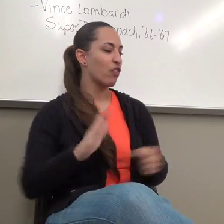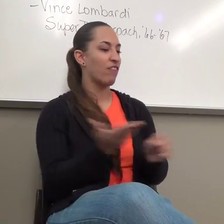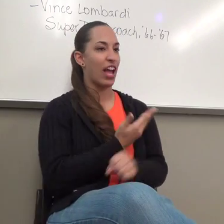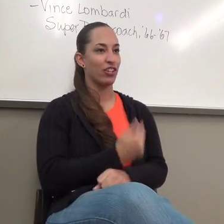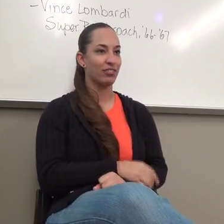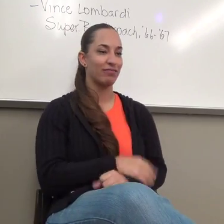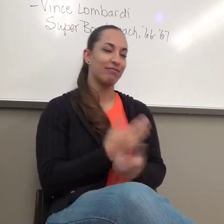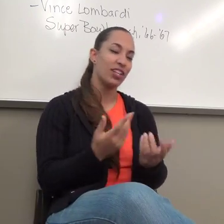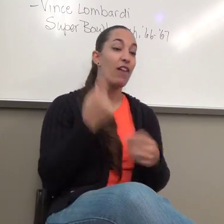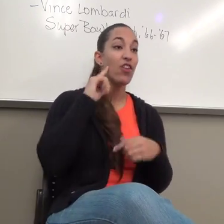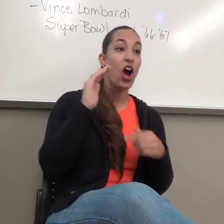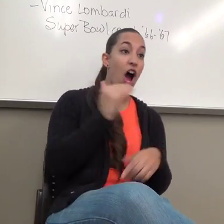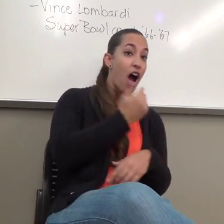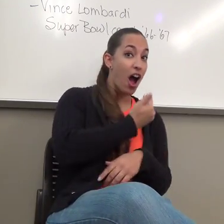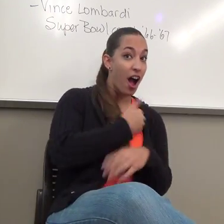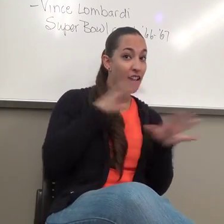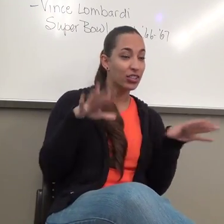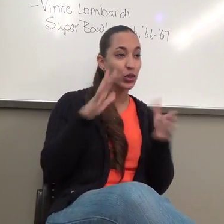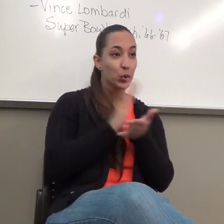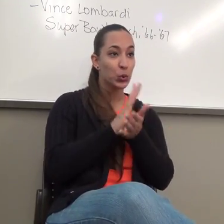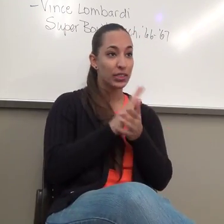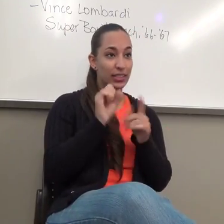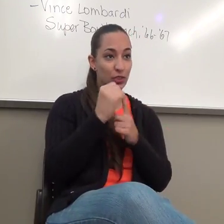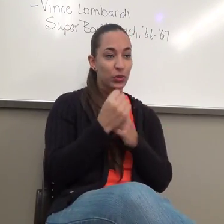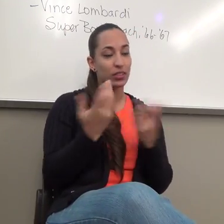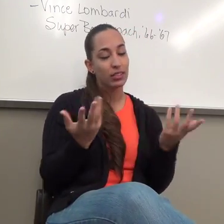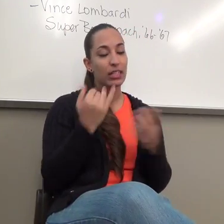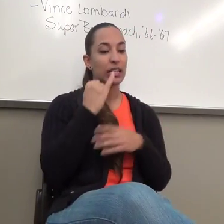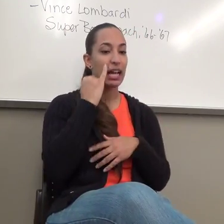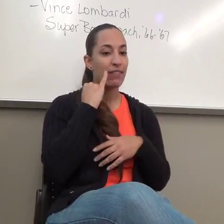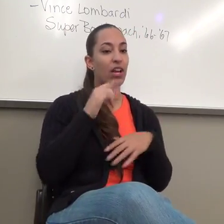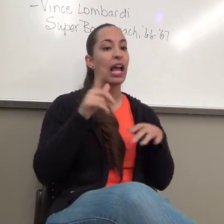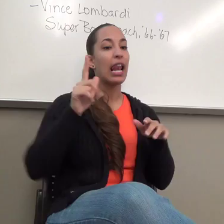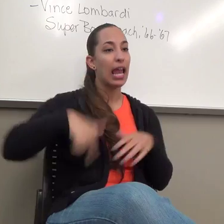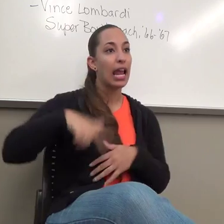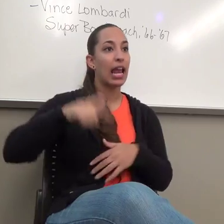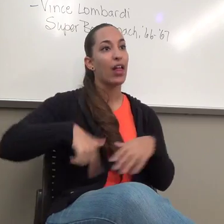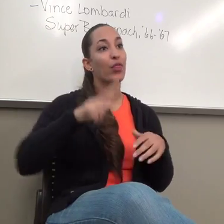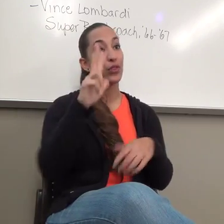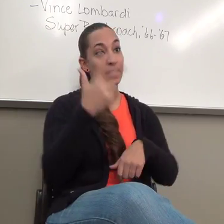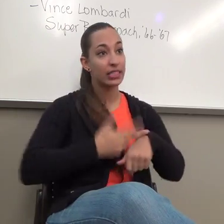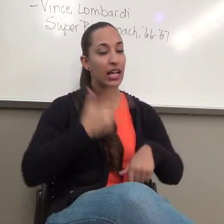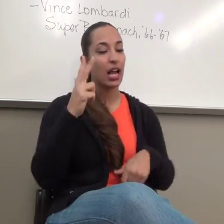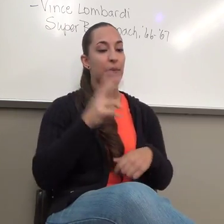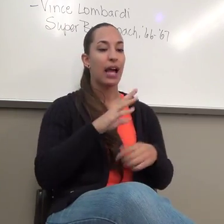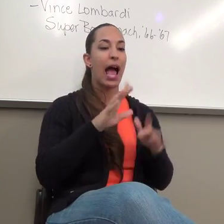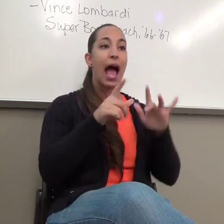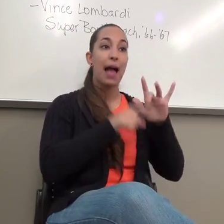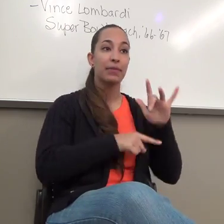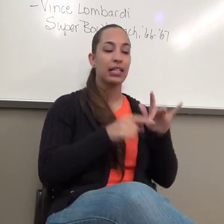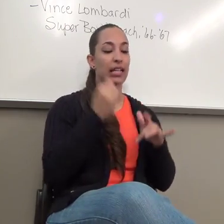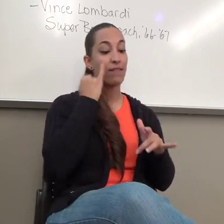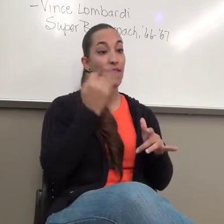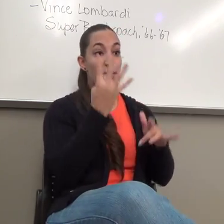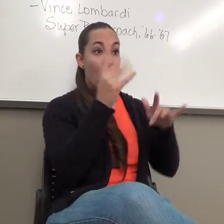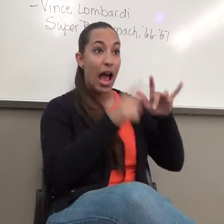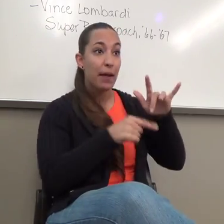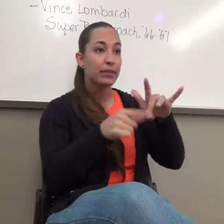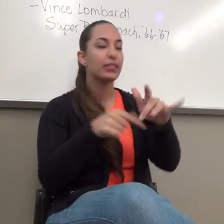late, 3 tardies equals an absence. If you get 4 absences, you're gone. So